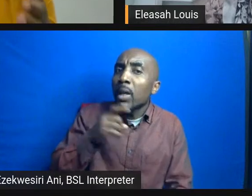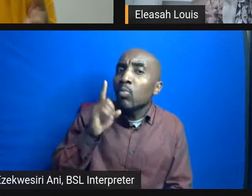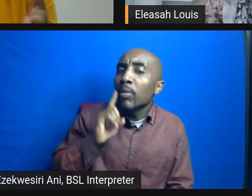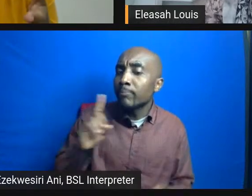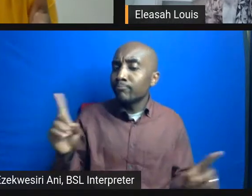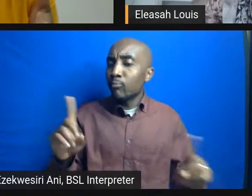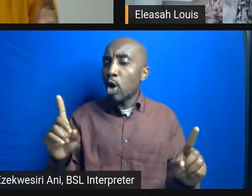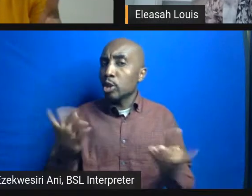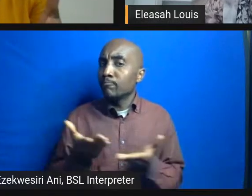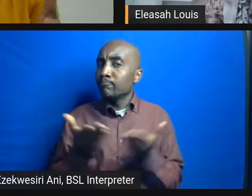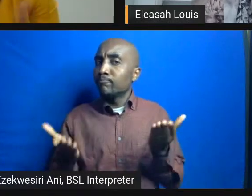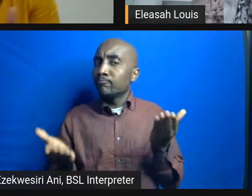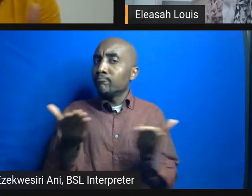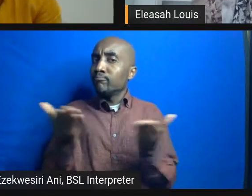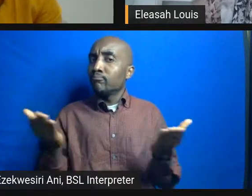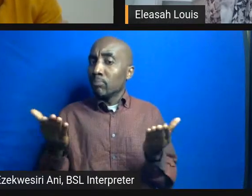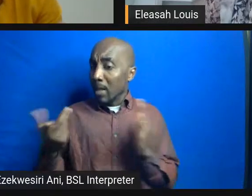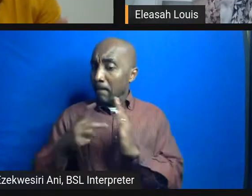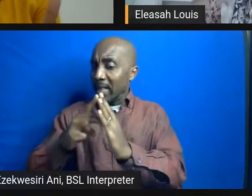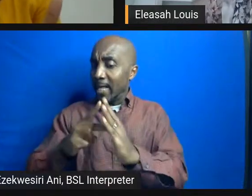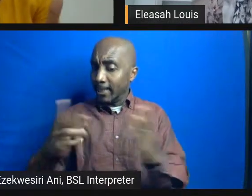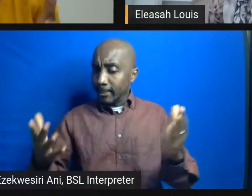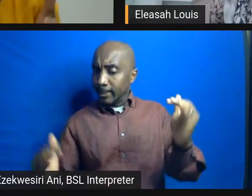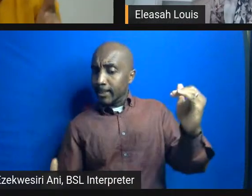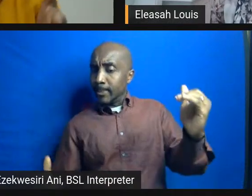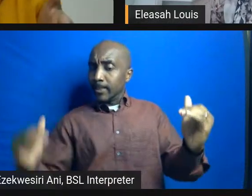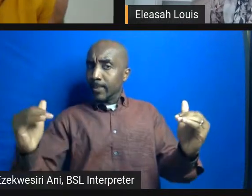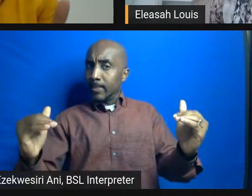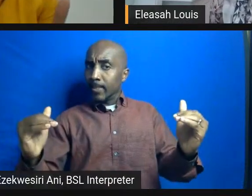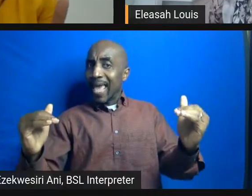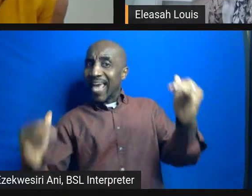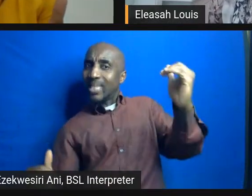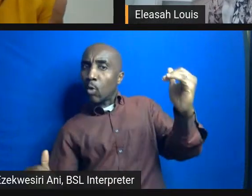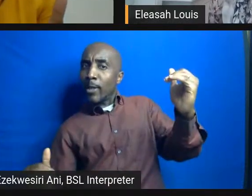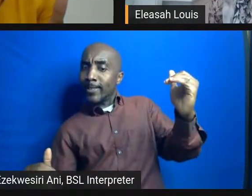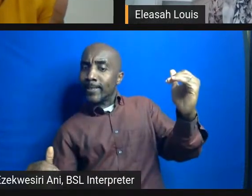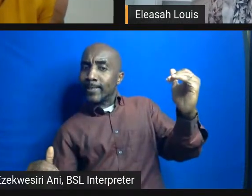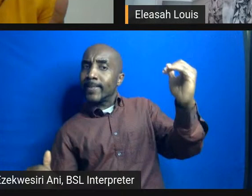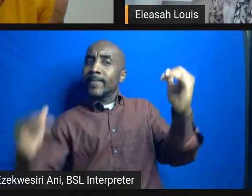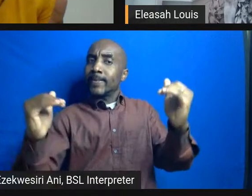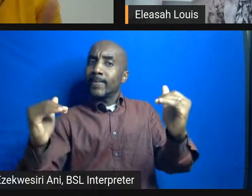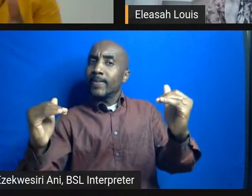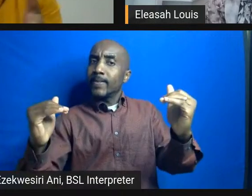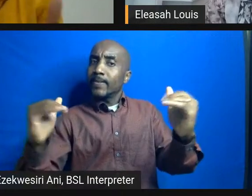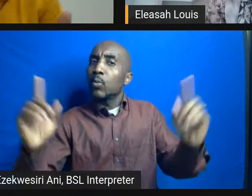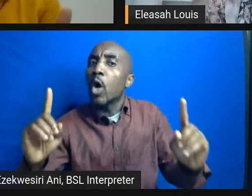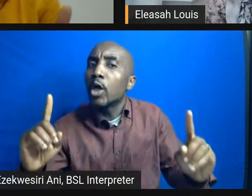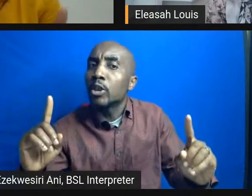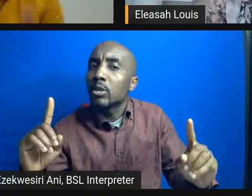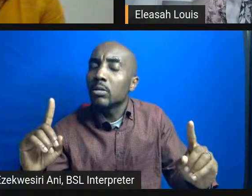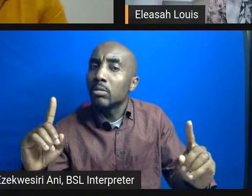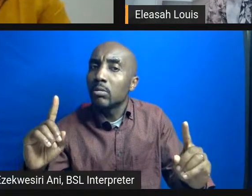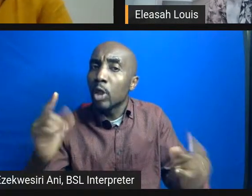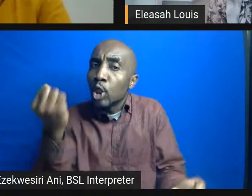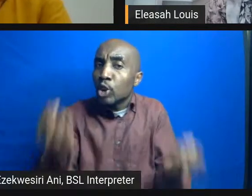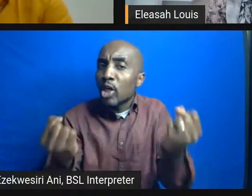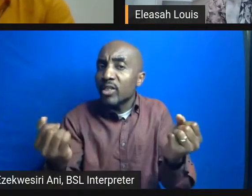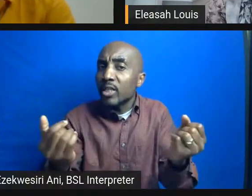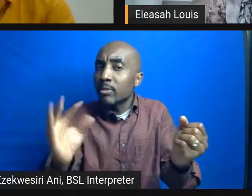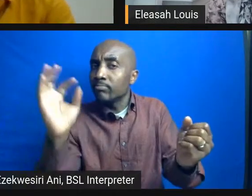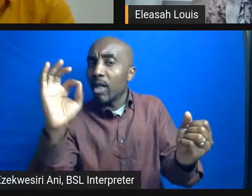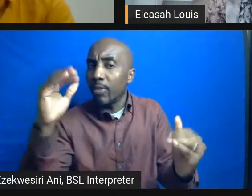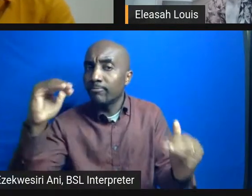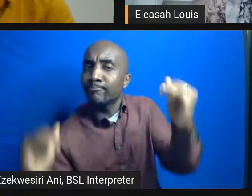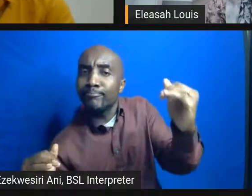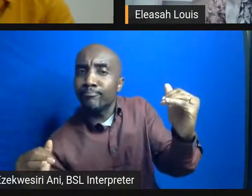say, how is this plan tackling those issues of inequality, right, and injustice?